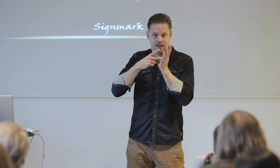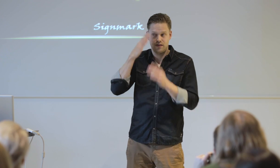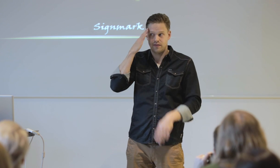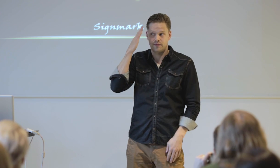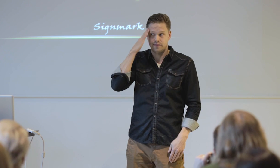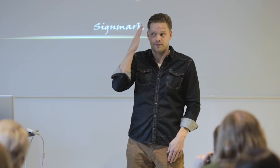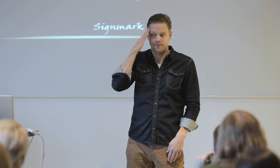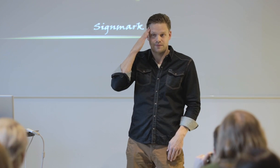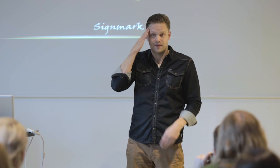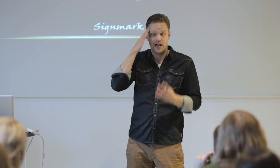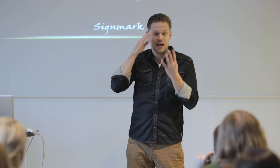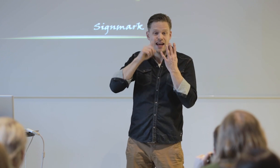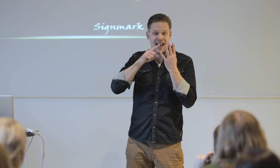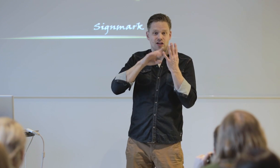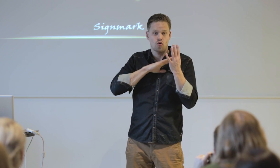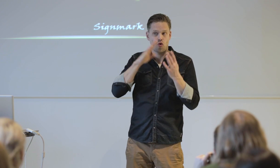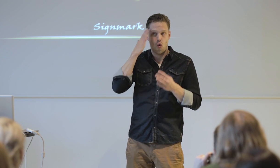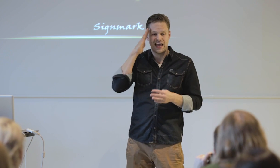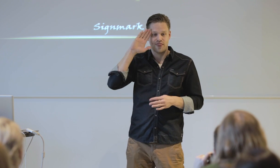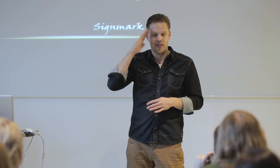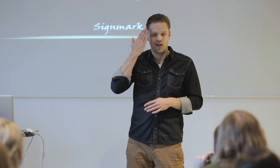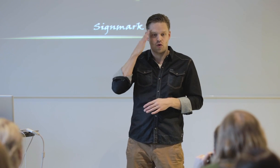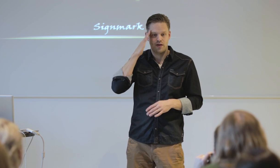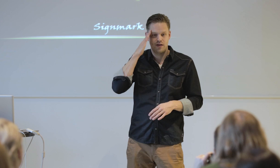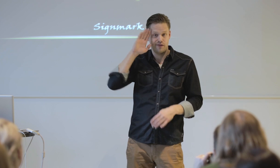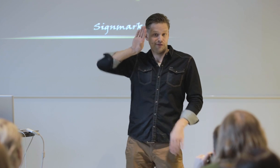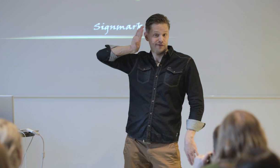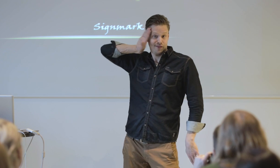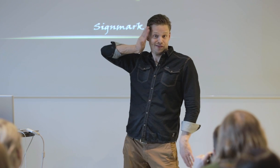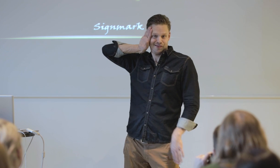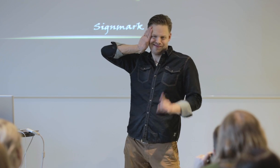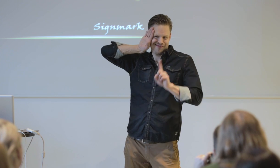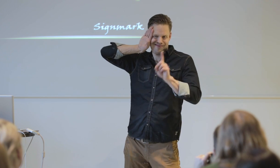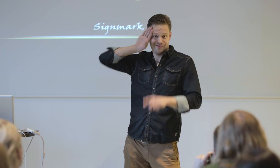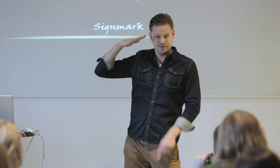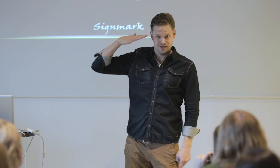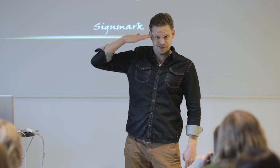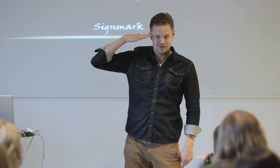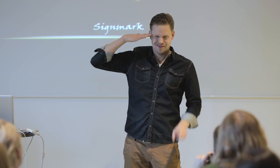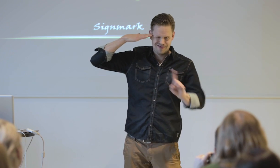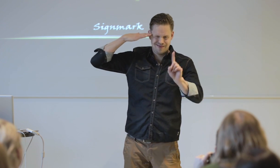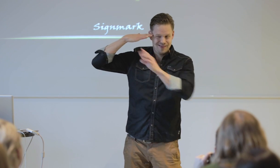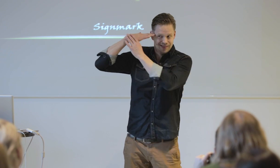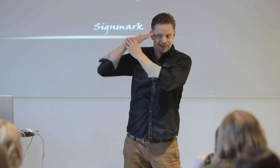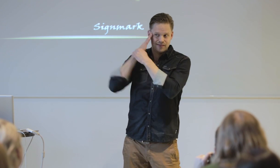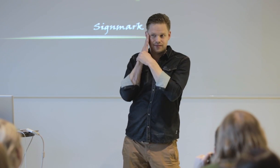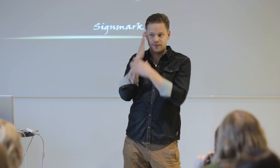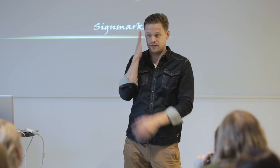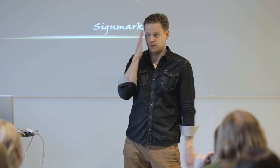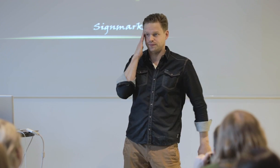this, twice. You tap on the forehead. And the fourth one is the orientation, the way that you're doing. You can do it like this or this. It's not good. You need to